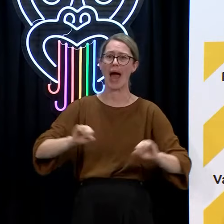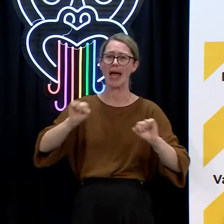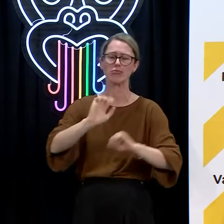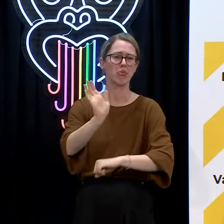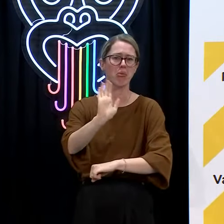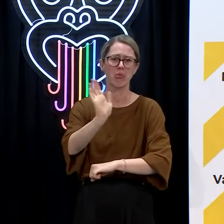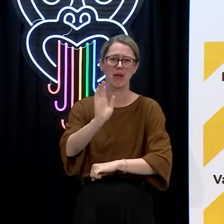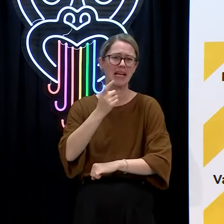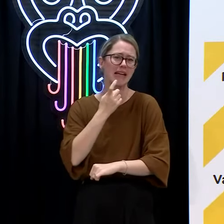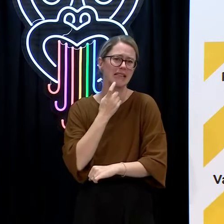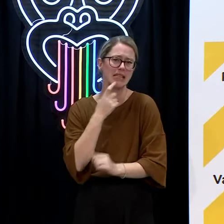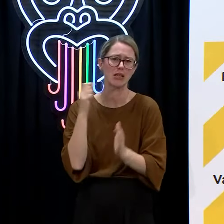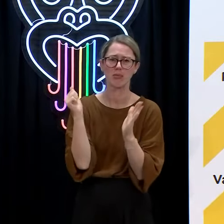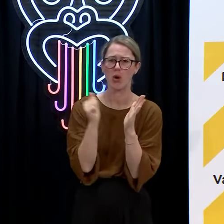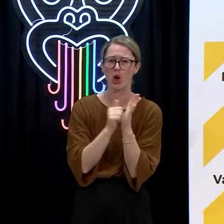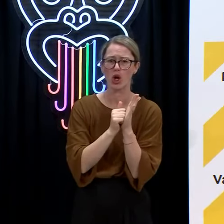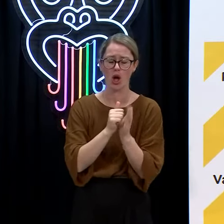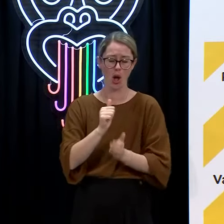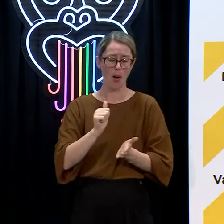It is easy to book.